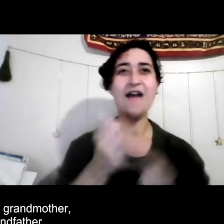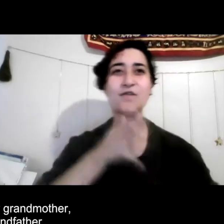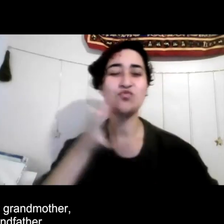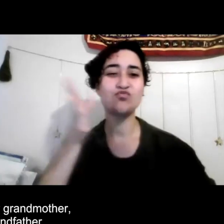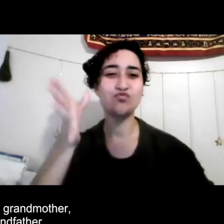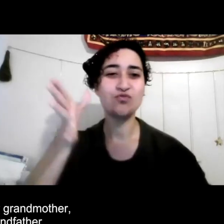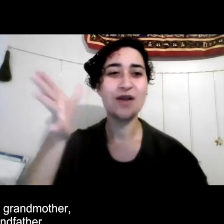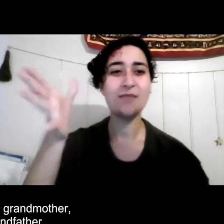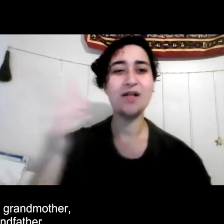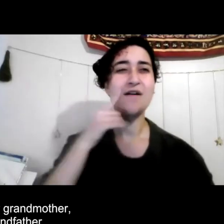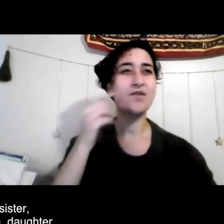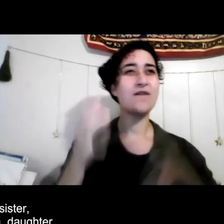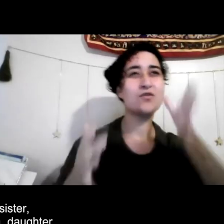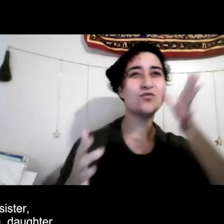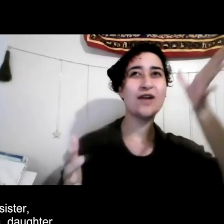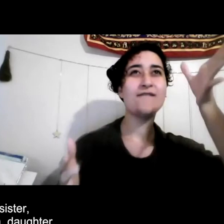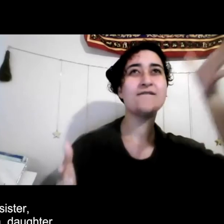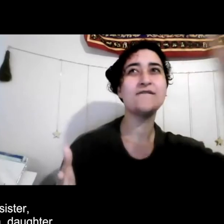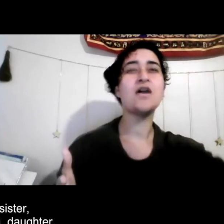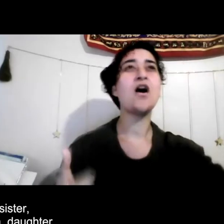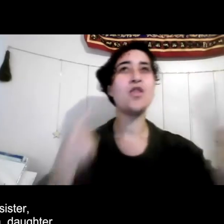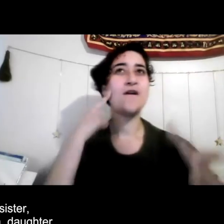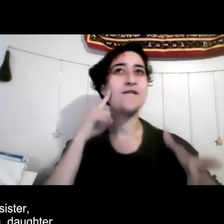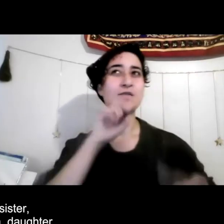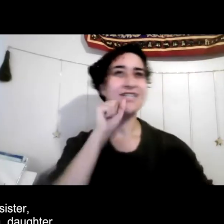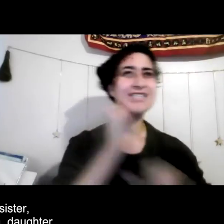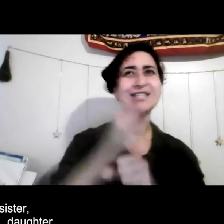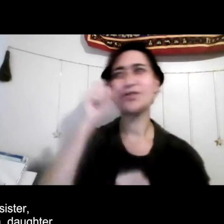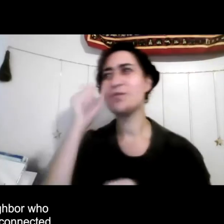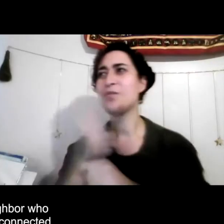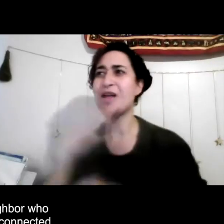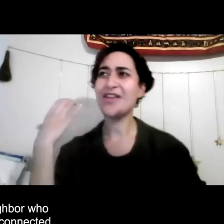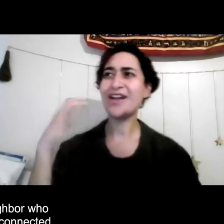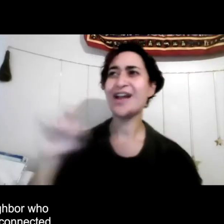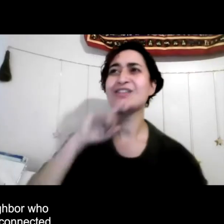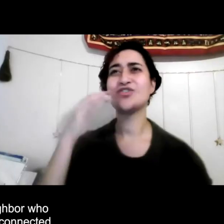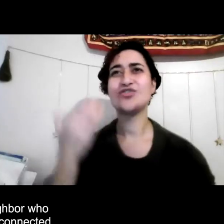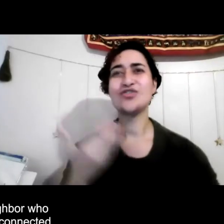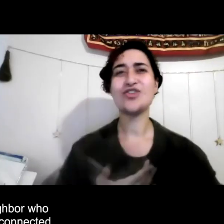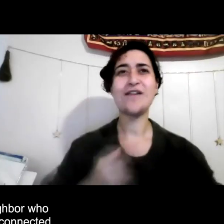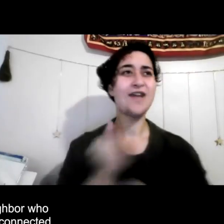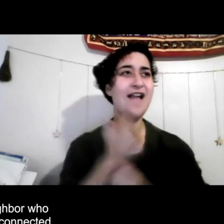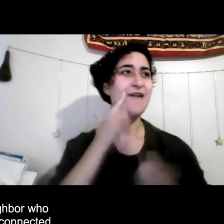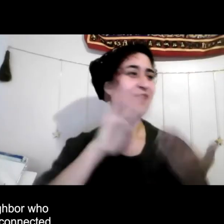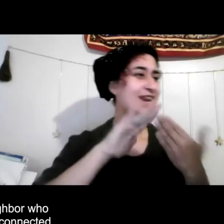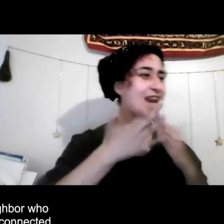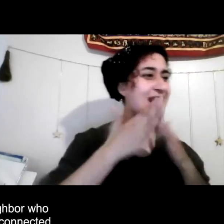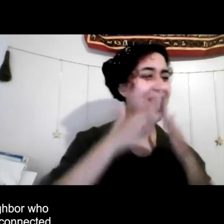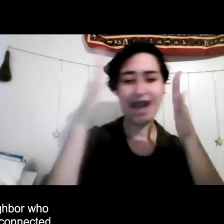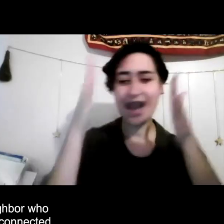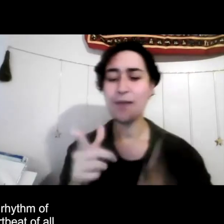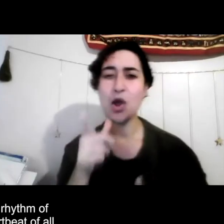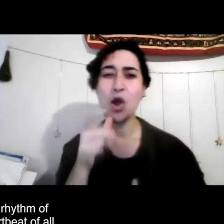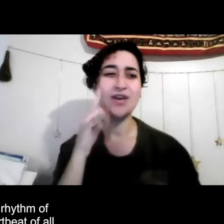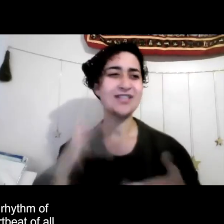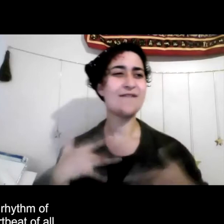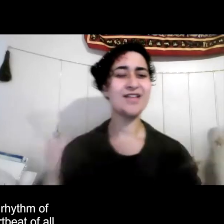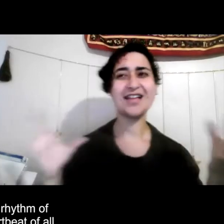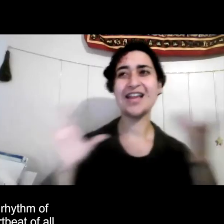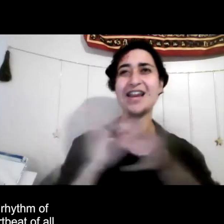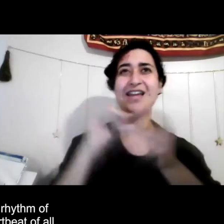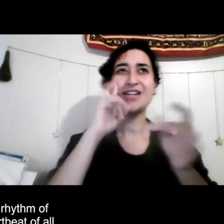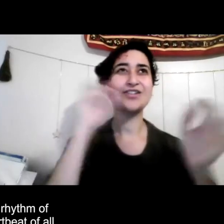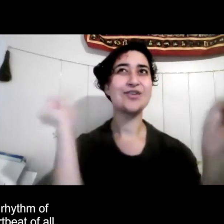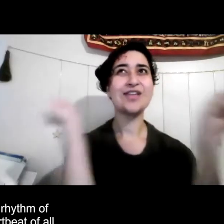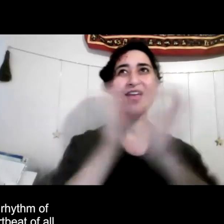every grandfather, for every sister, brother, cousin, daughter, for every neighbor who needs to feel connected to the infinite